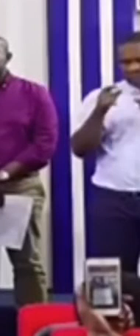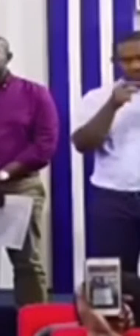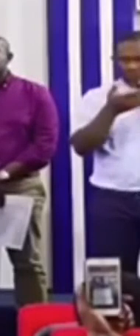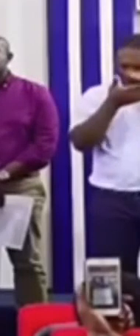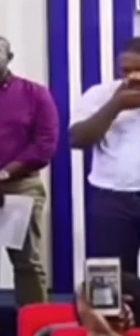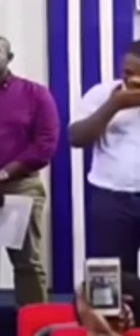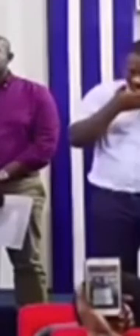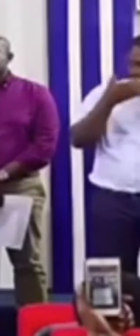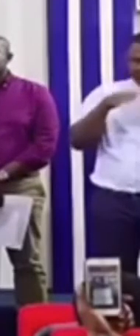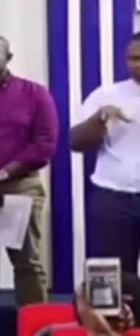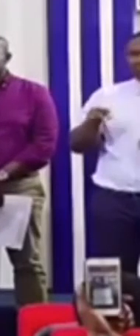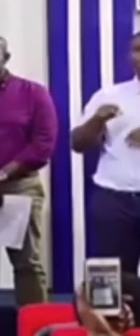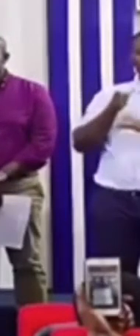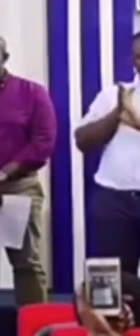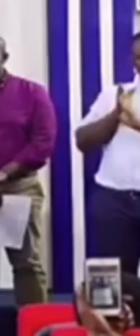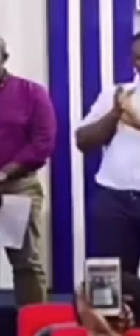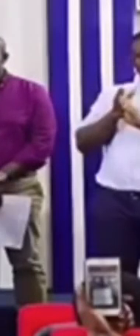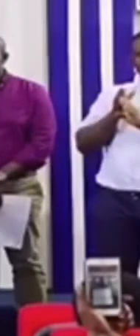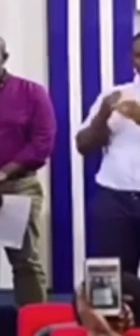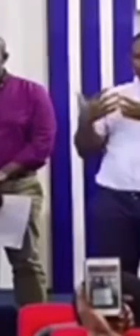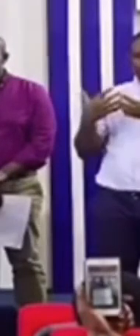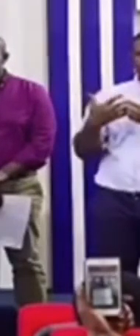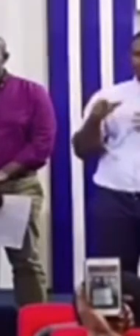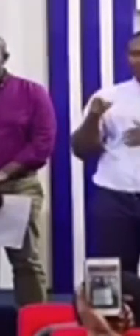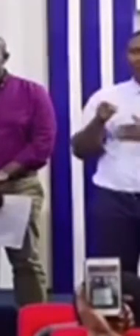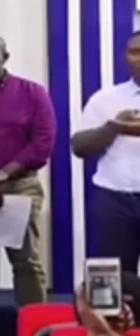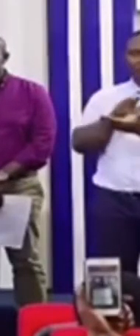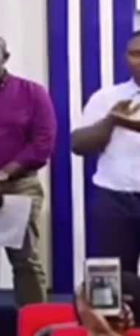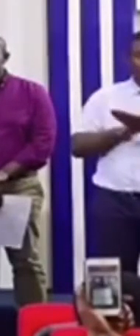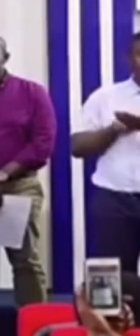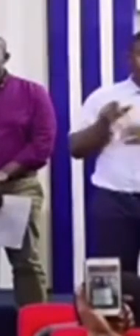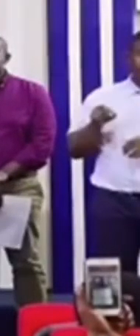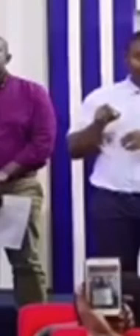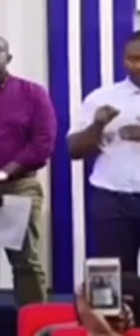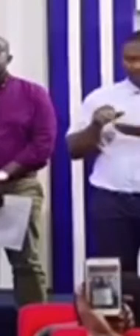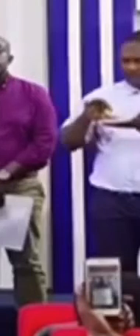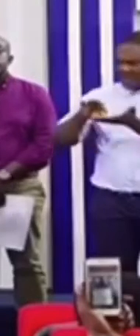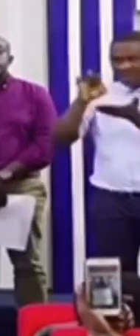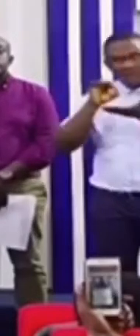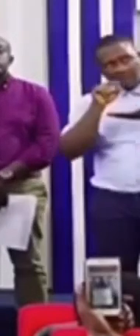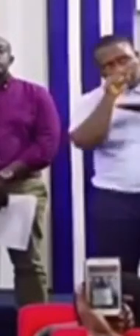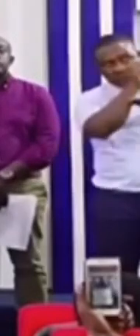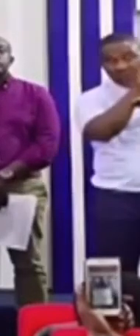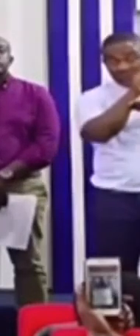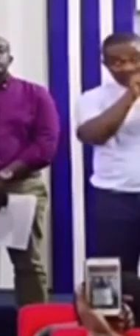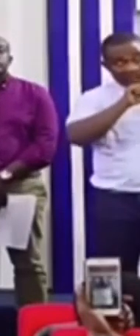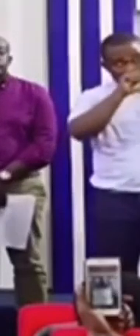suspected case of COVID. Samples were taken, sent to Noguchi Memorial to medical research.